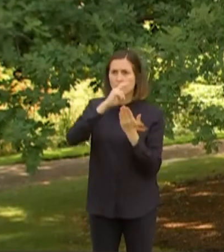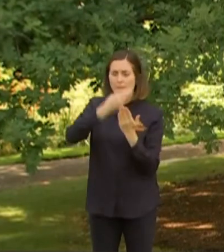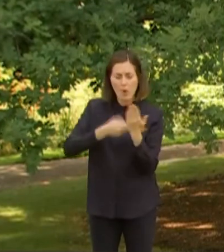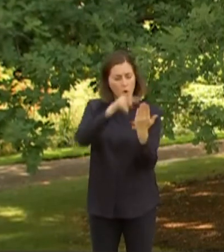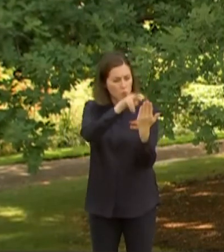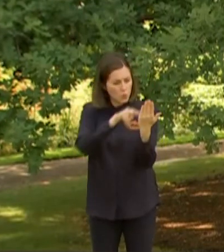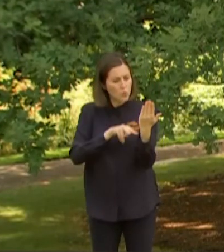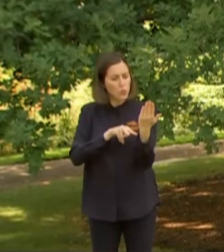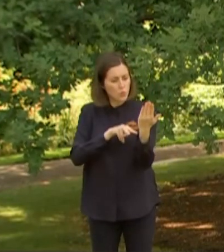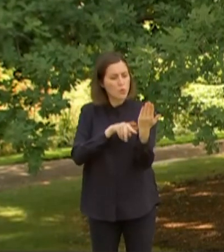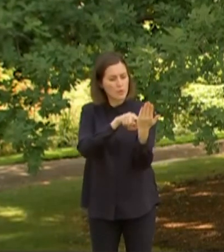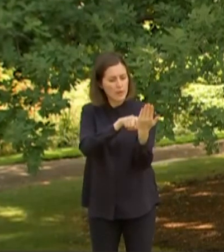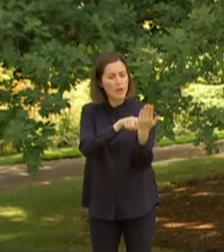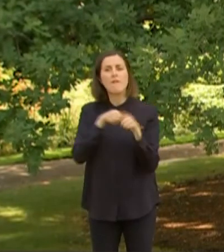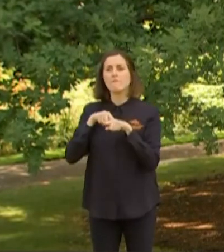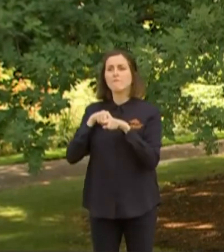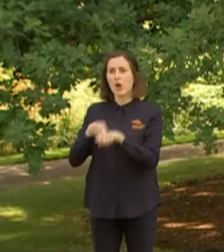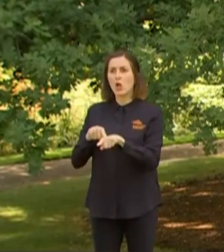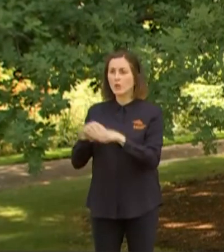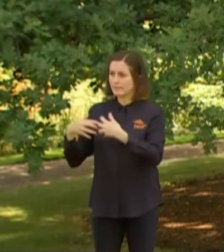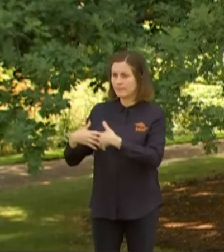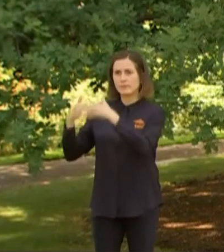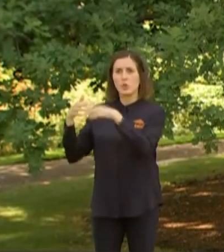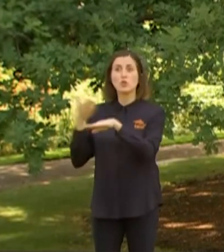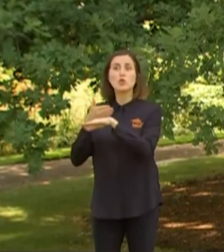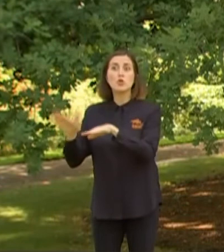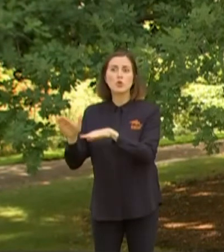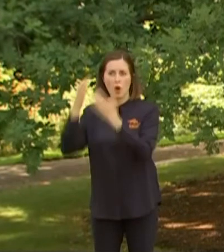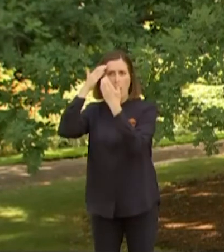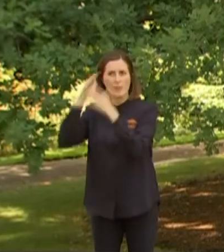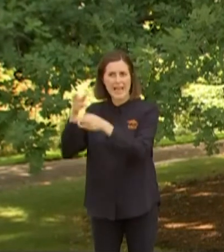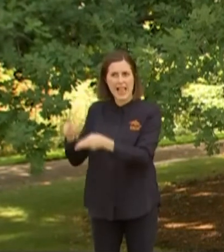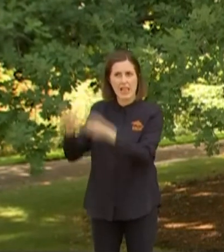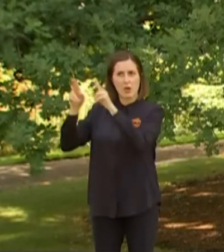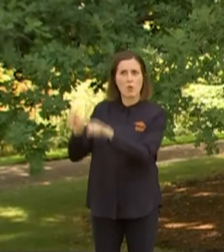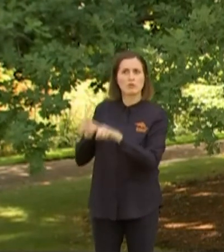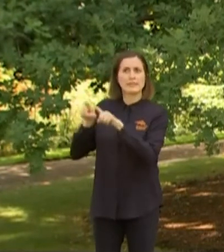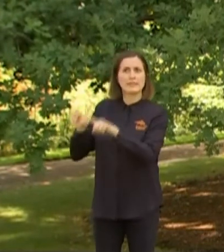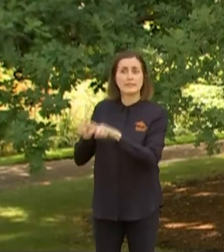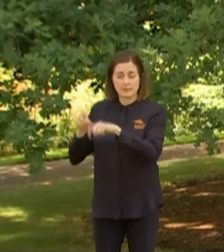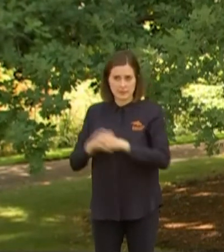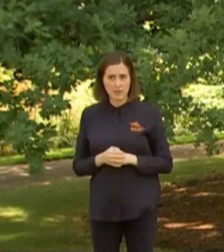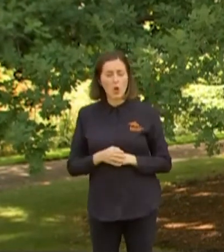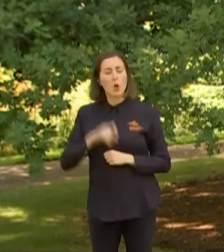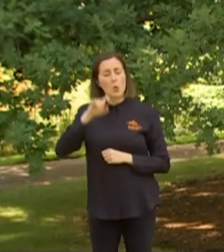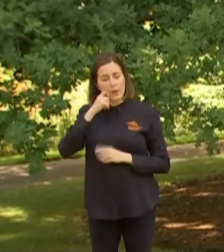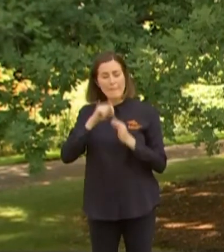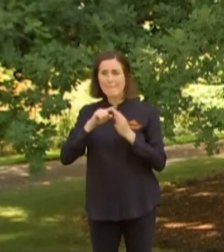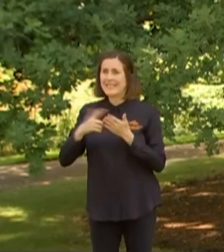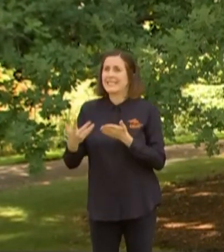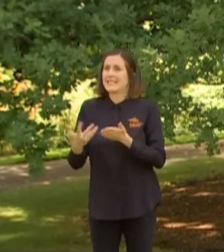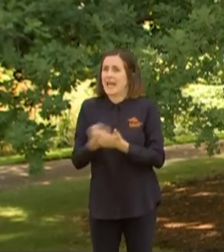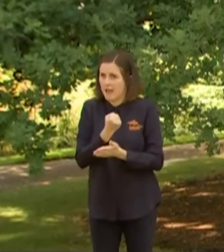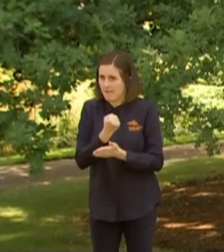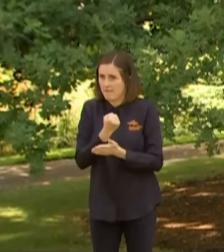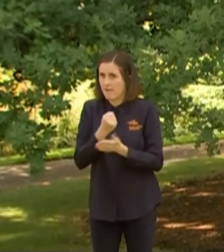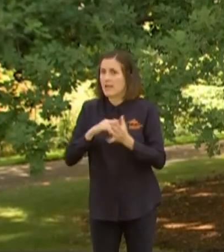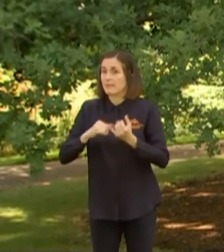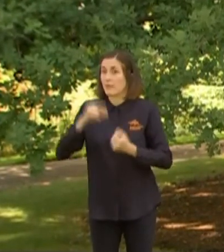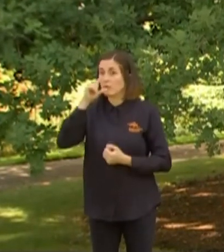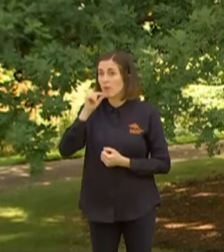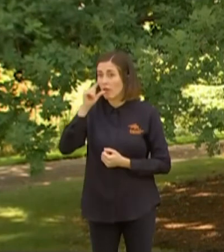moment, and then Emma and Ross can add to that. But this will be done as safely as possible. But we all have to